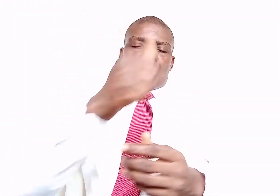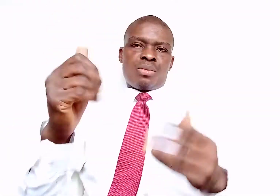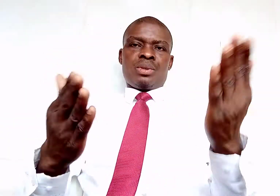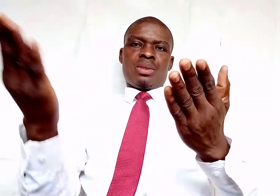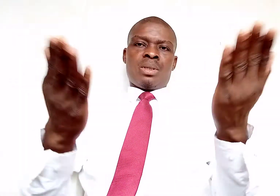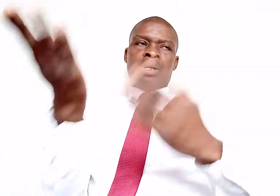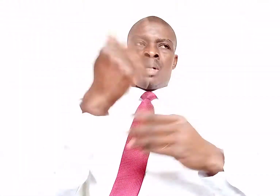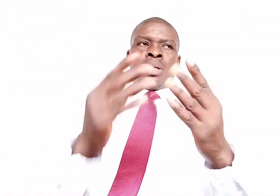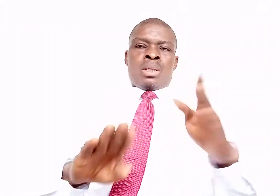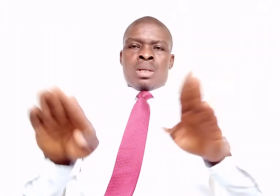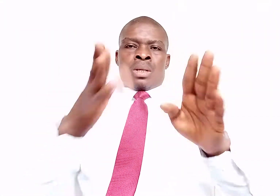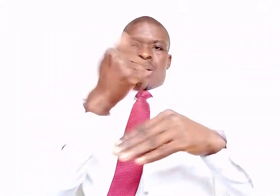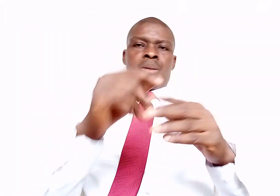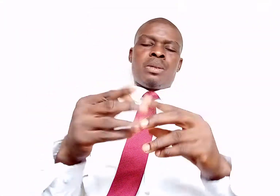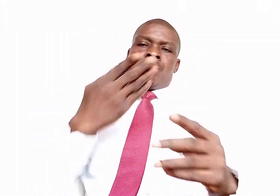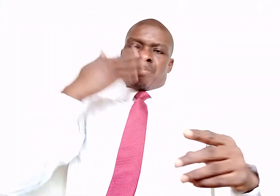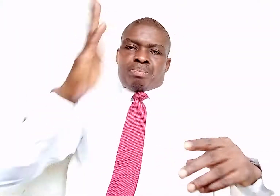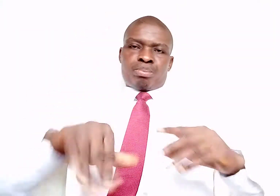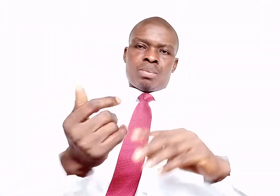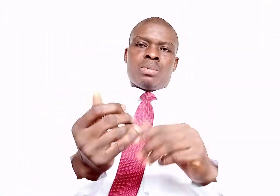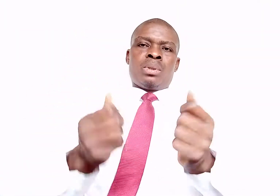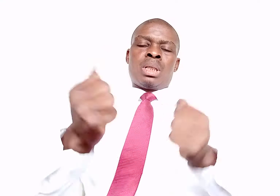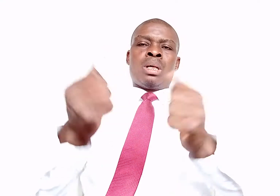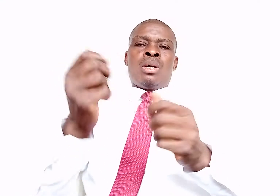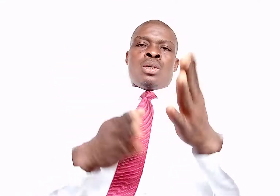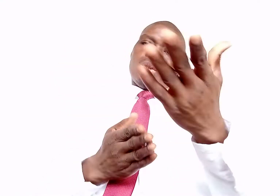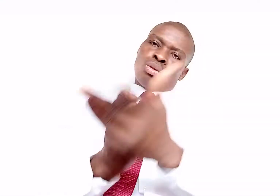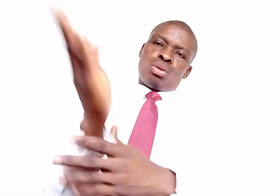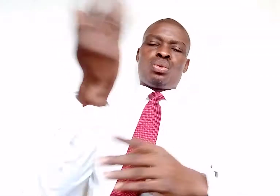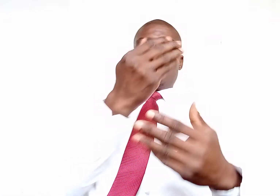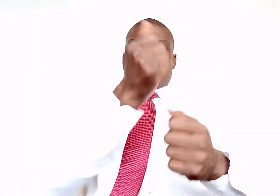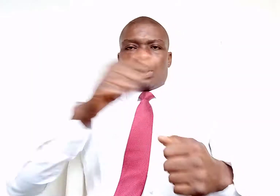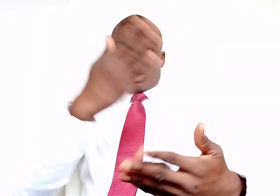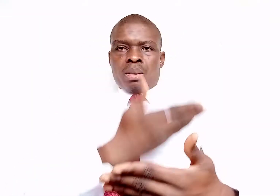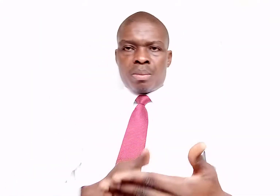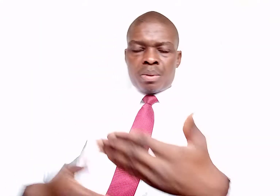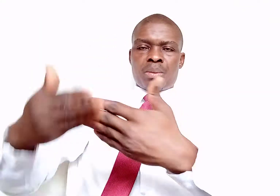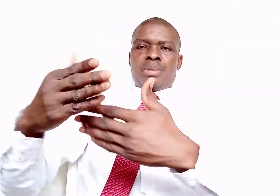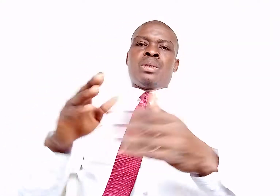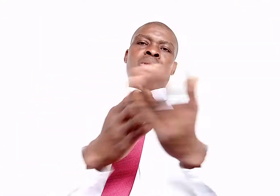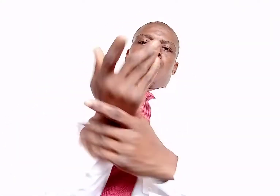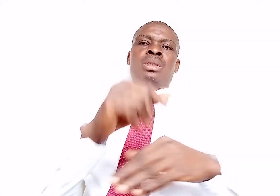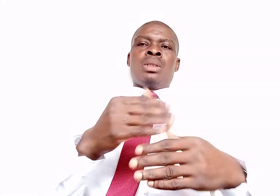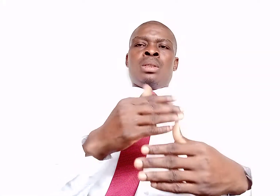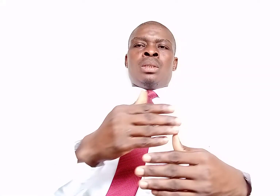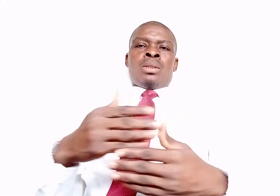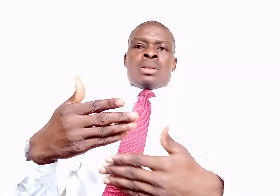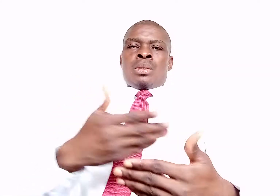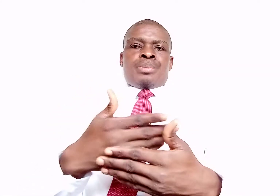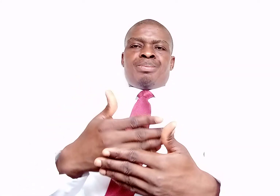as a birth canal through which a baby passes during childbirth. The